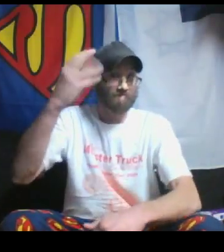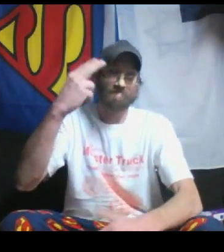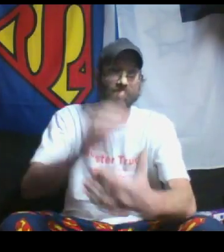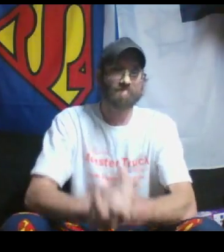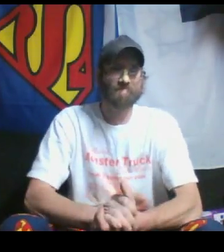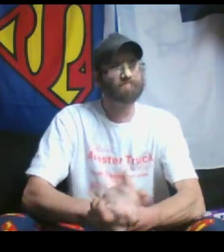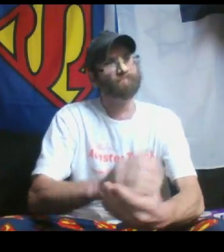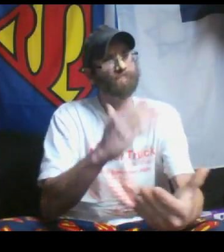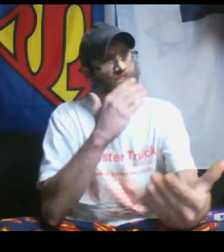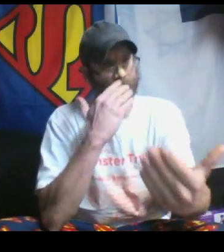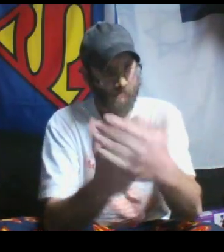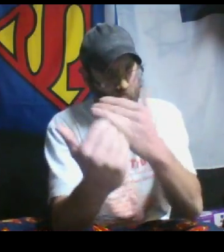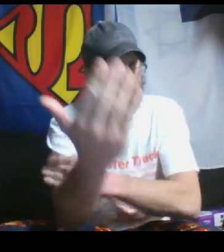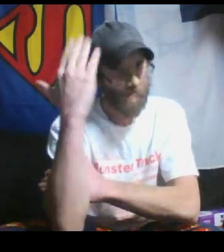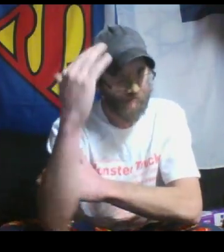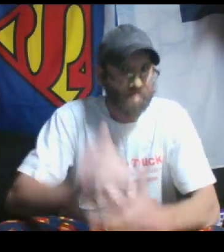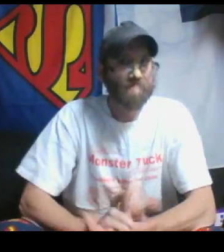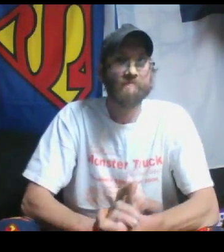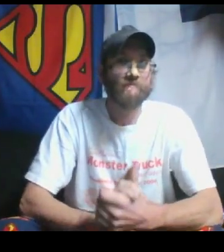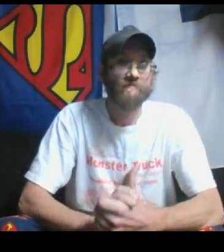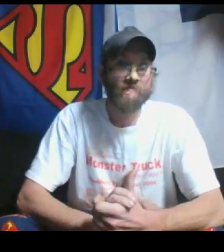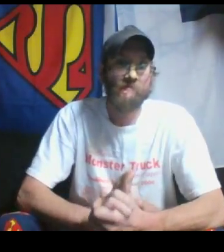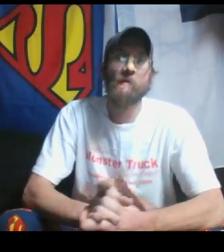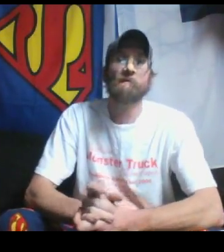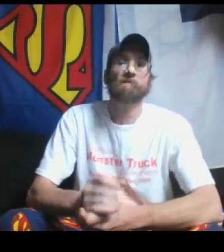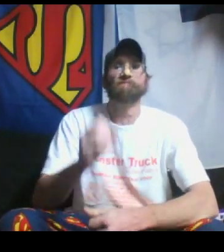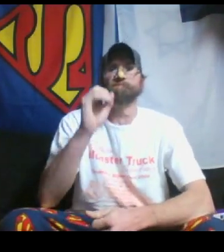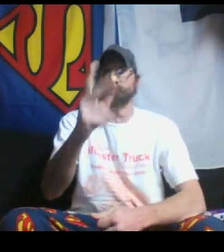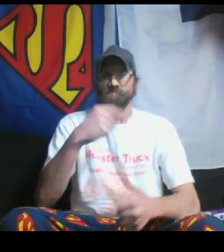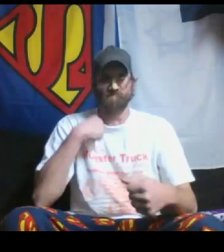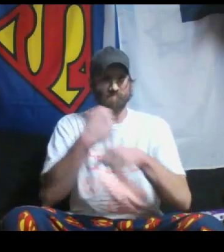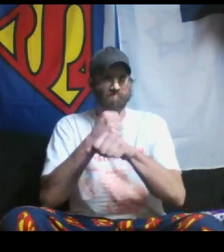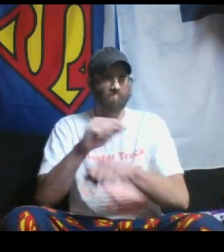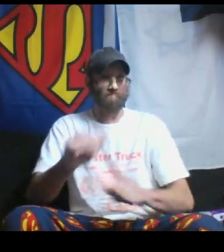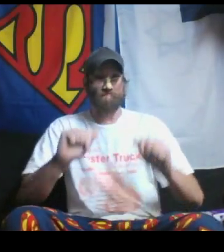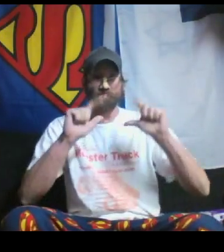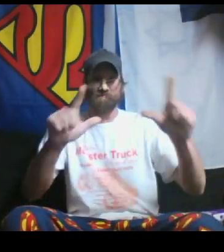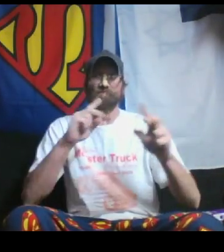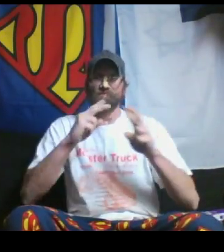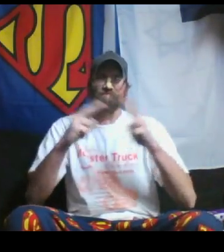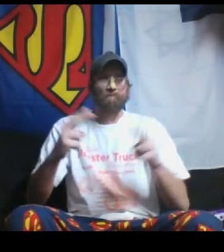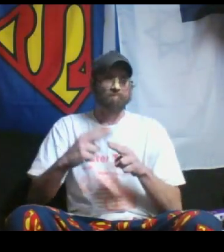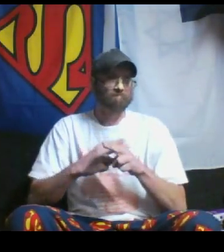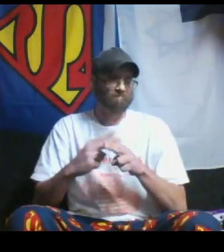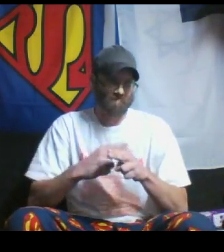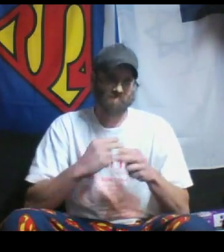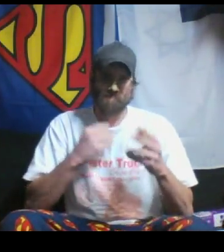laid beforehand or a band member dying, which, if you're seeing Nickelback, would drastically skew the results in your favor. No, we're talking about